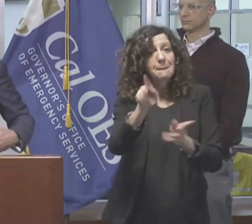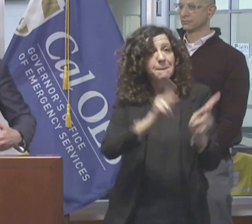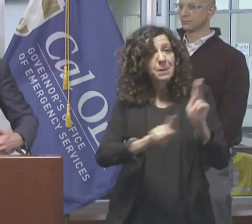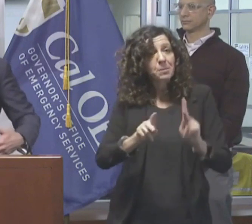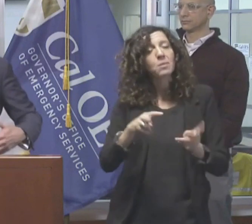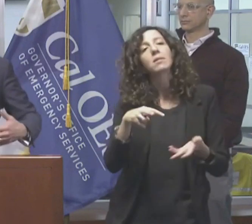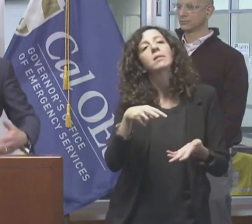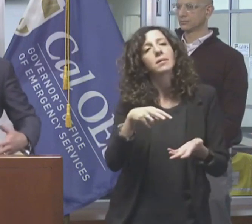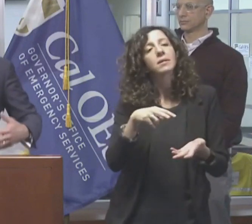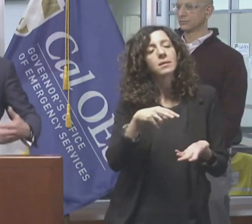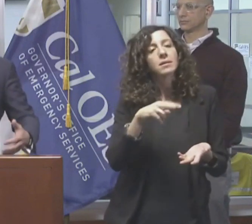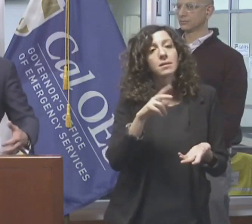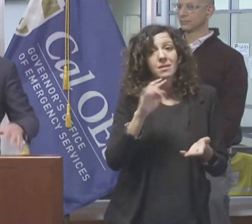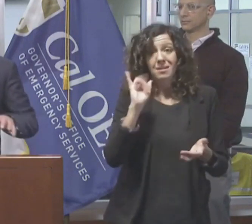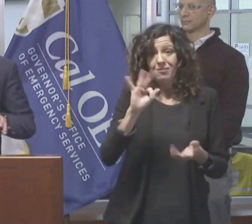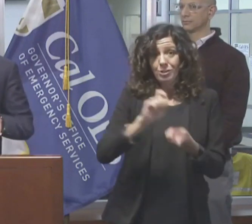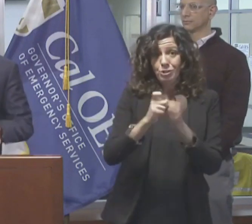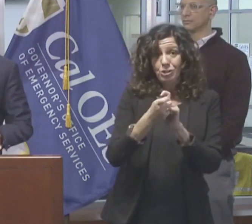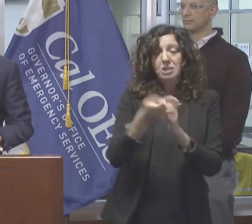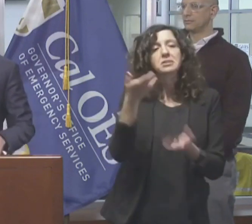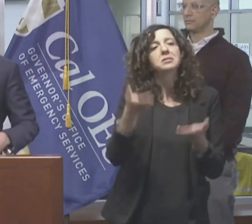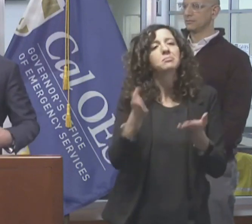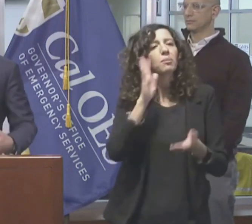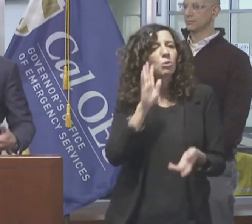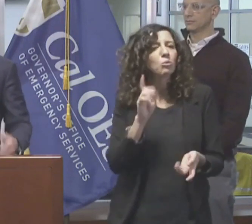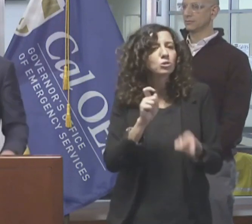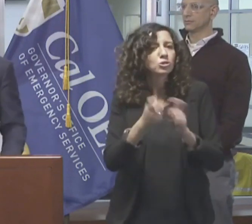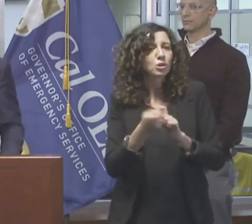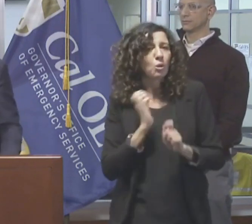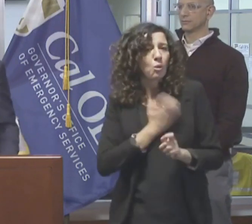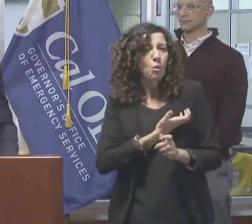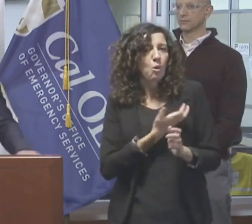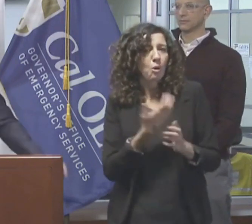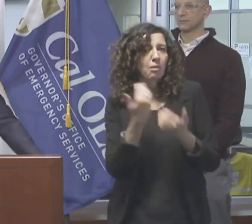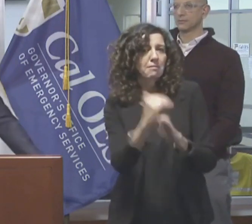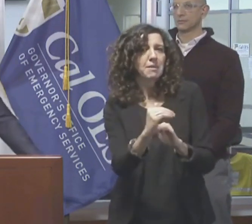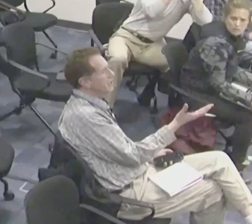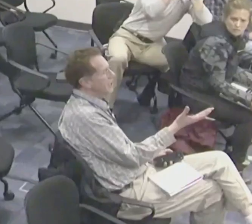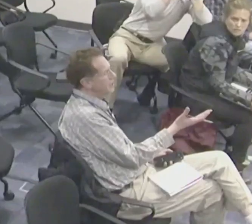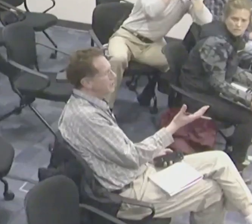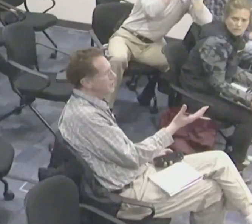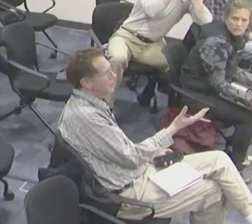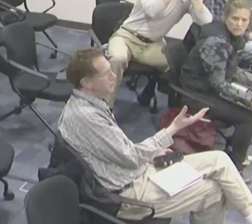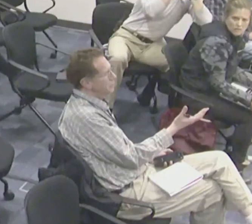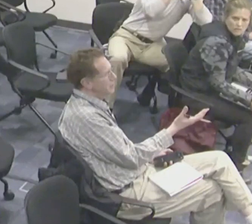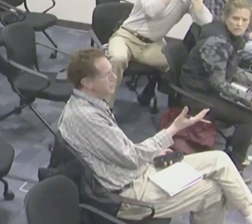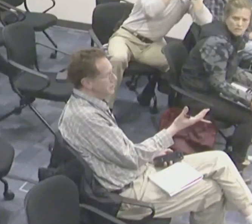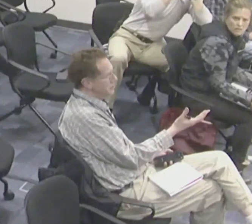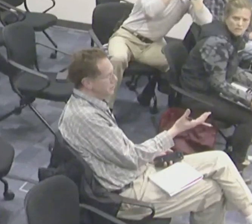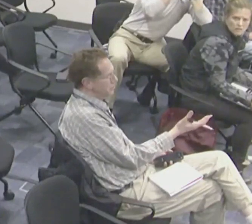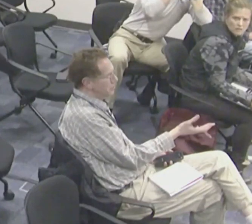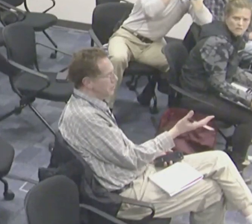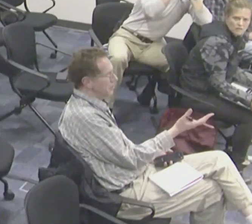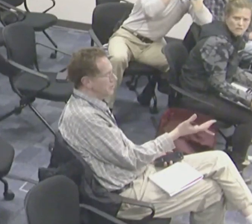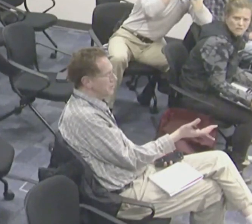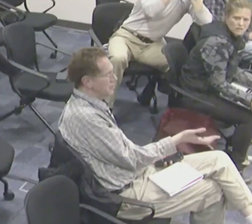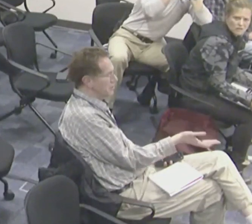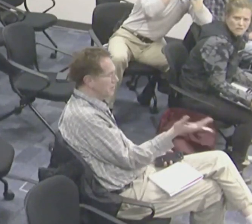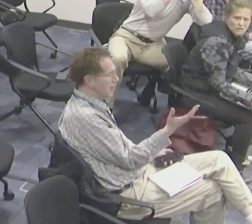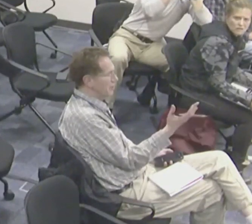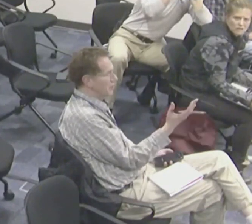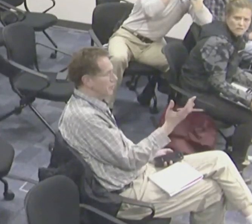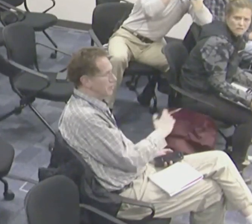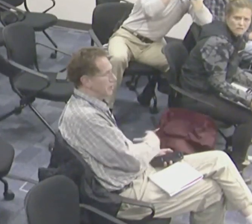then make additional adjustments. But for the moment, we feel this is an appropriate adjustment. So exactly how do you get meals to the millions